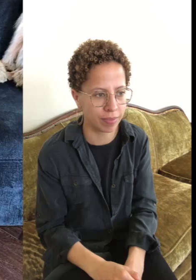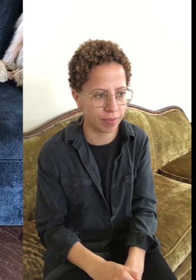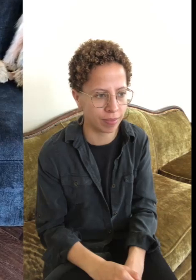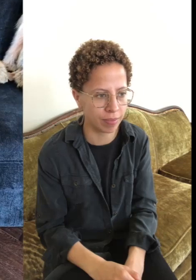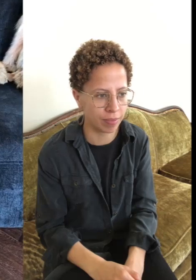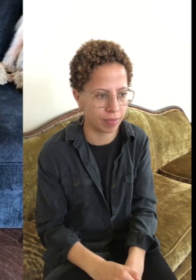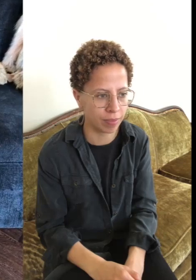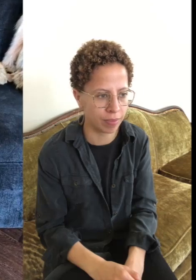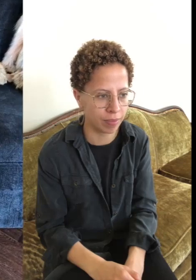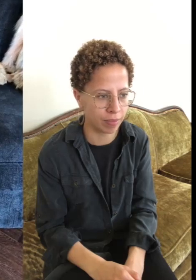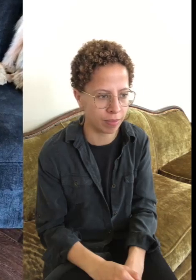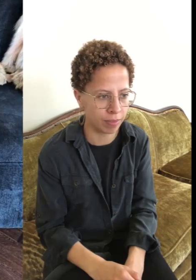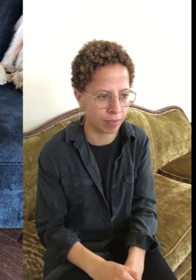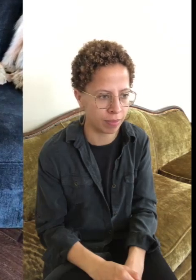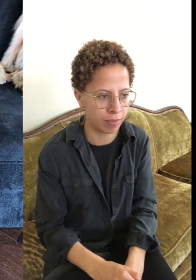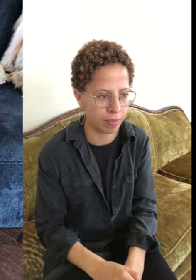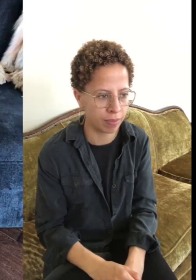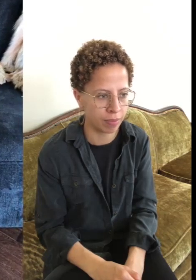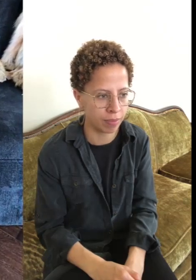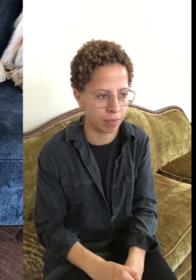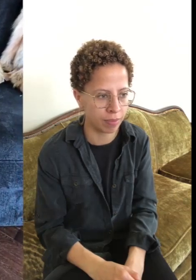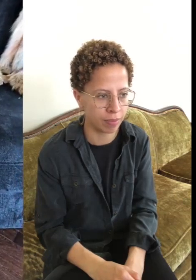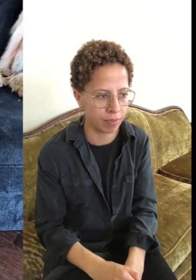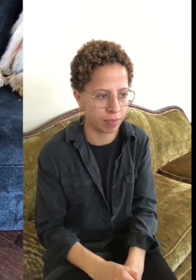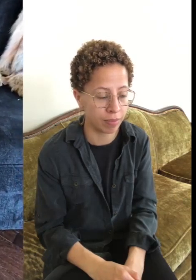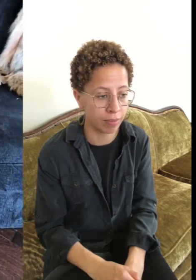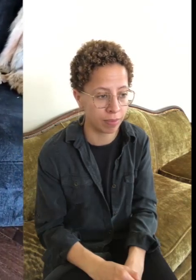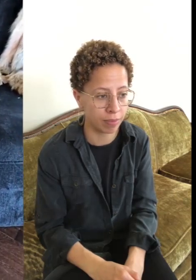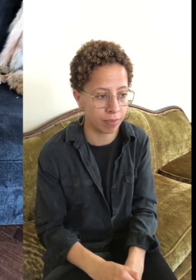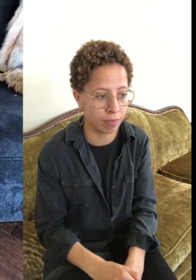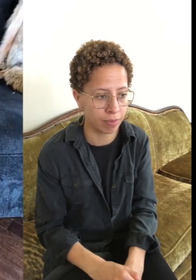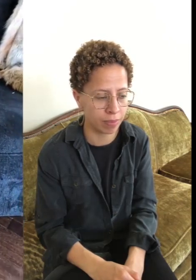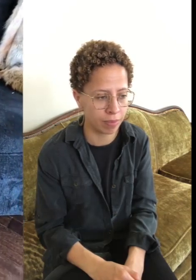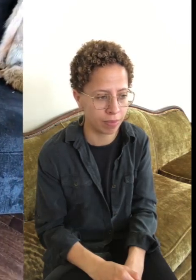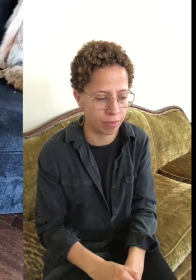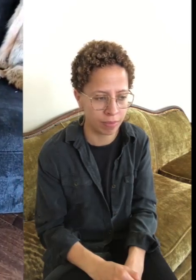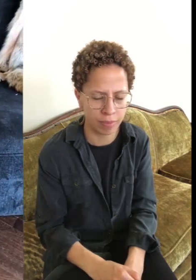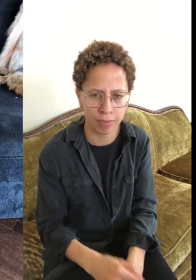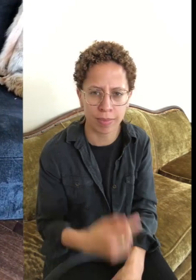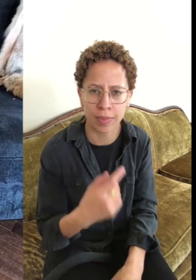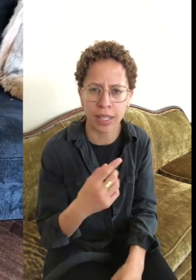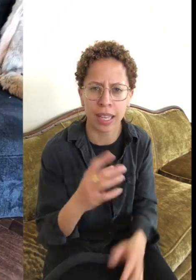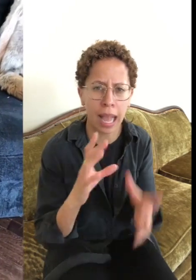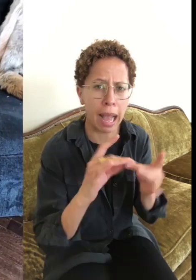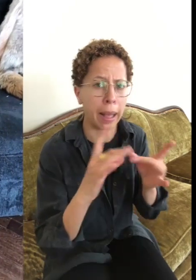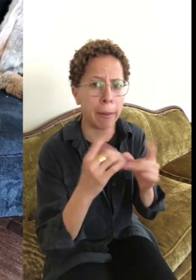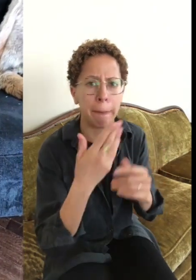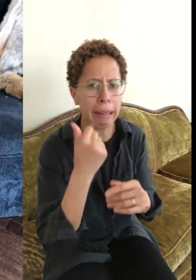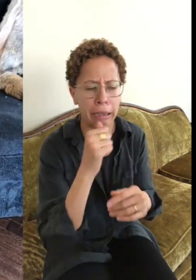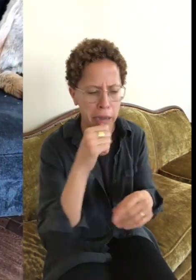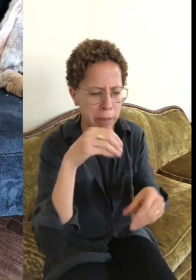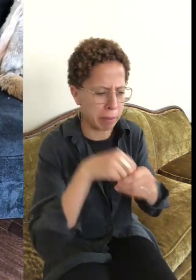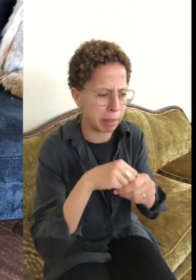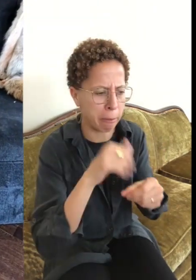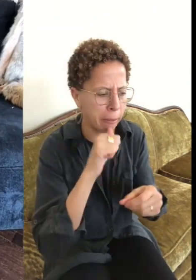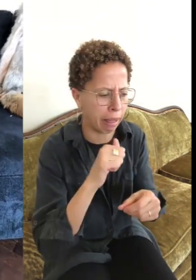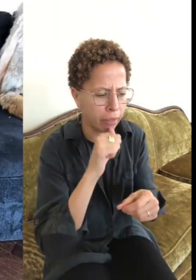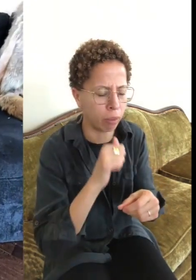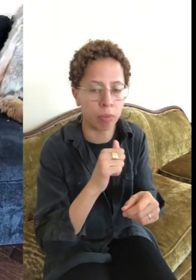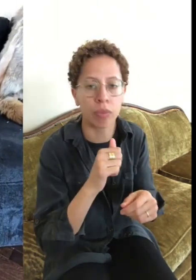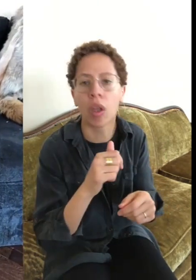Better not be in the bathroom drinking toilet water now. Simon, we put Bond outside. Where?